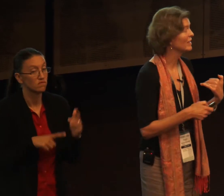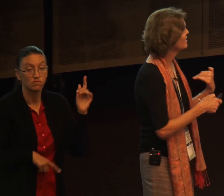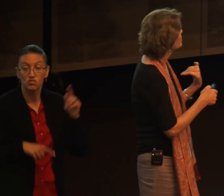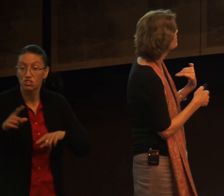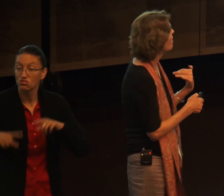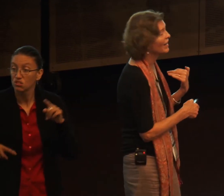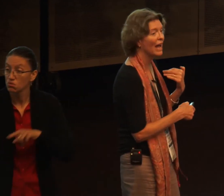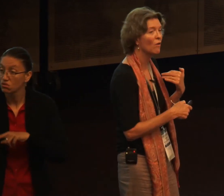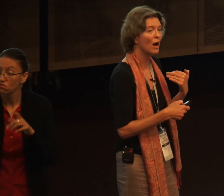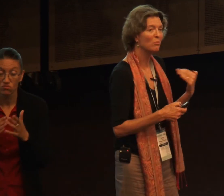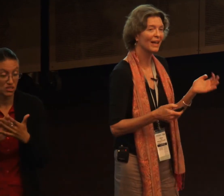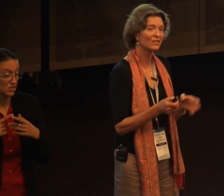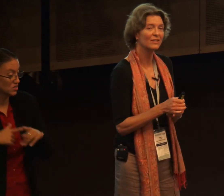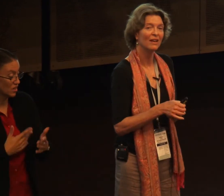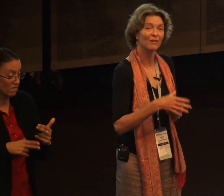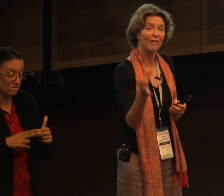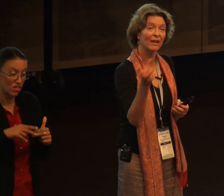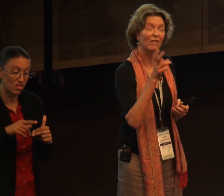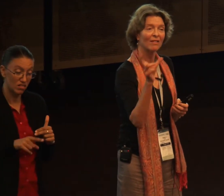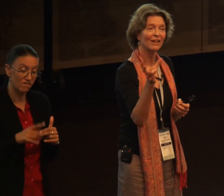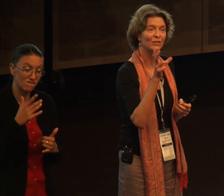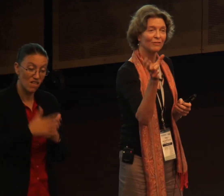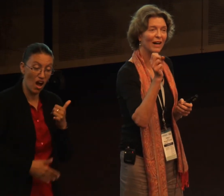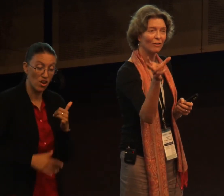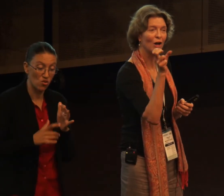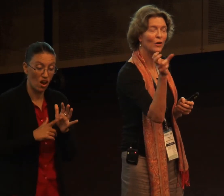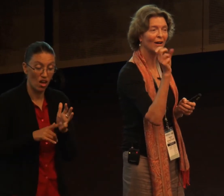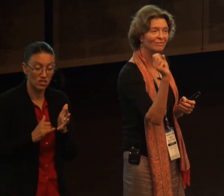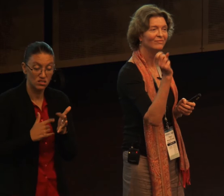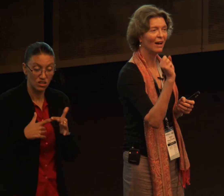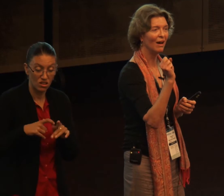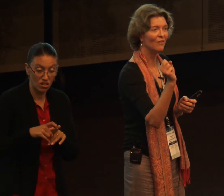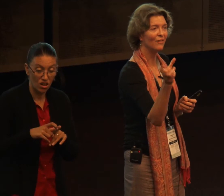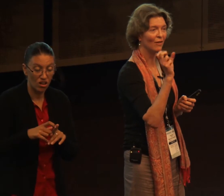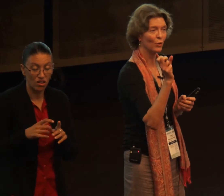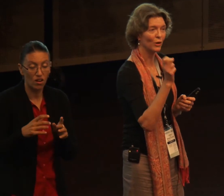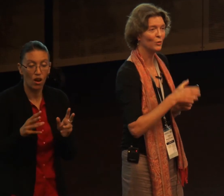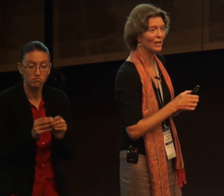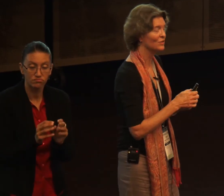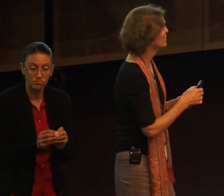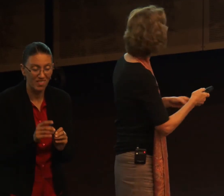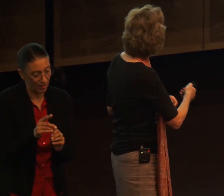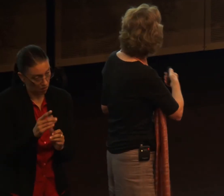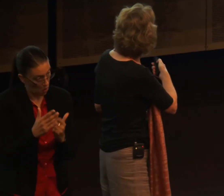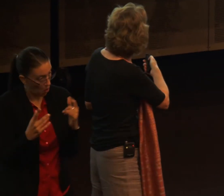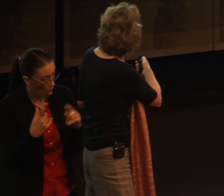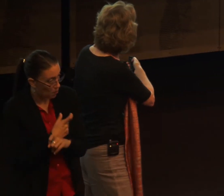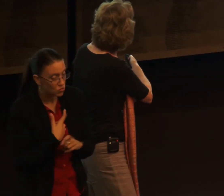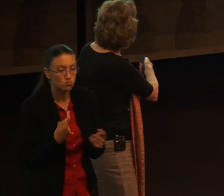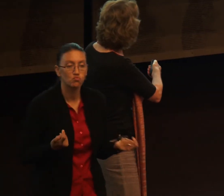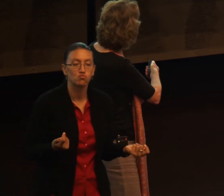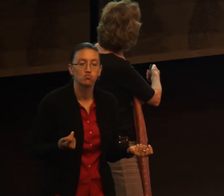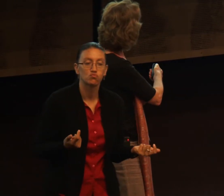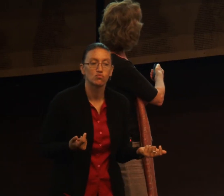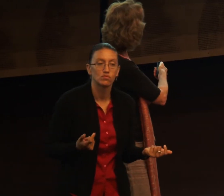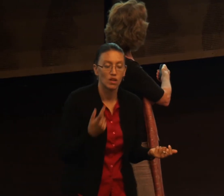to be conditioned on how complex the final cluster, final coda of the word was. So in this